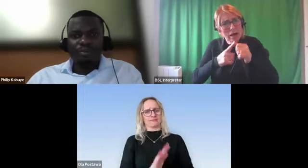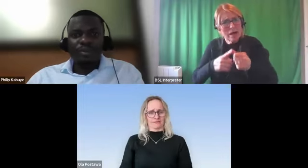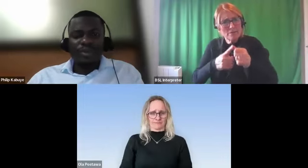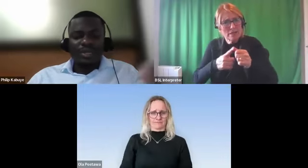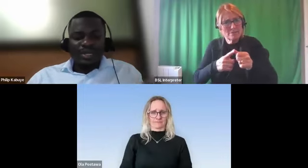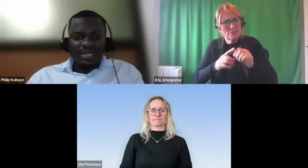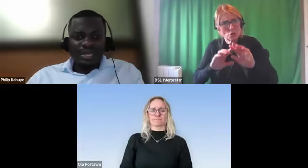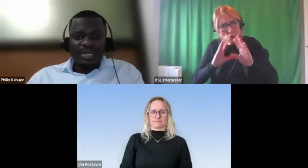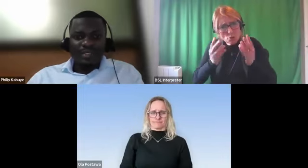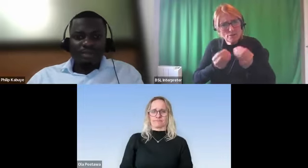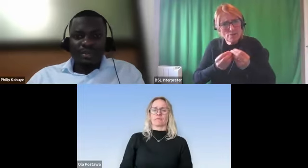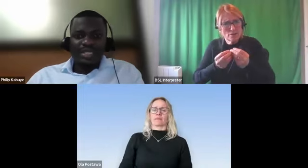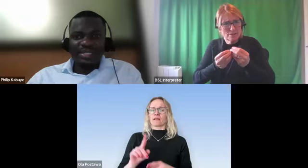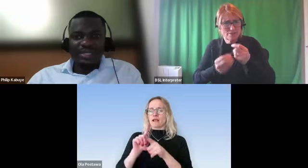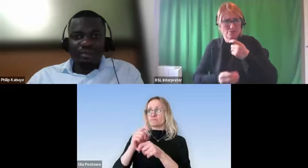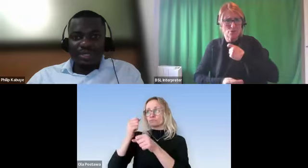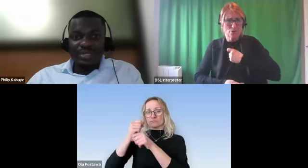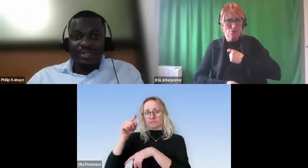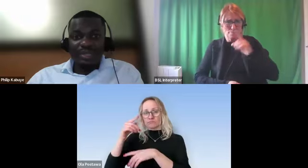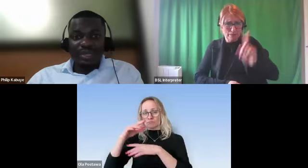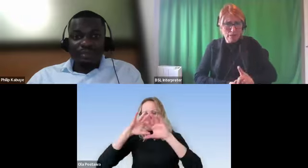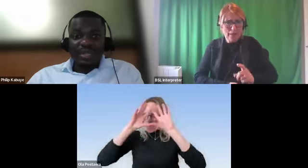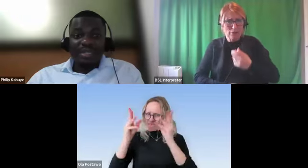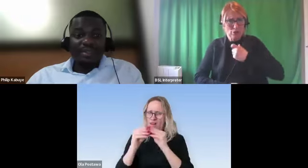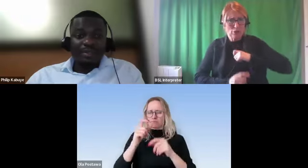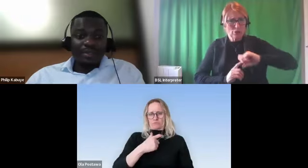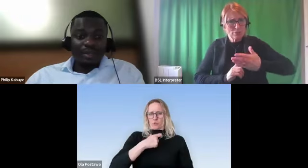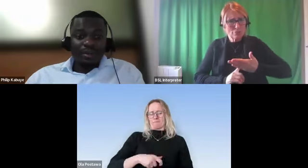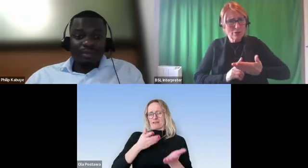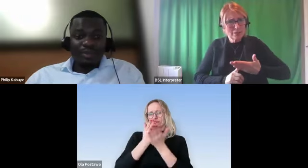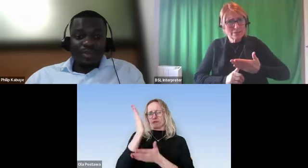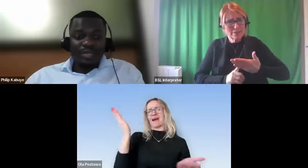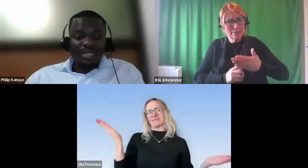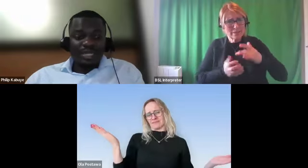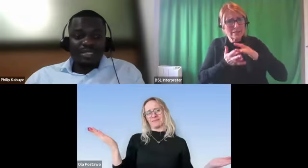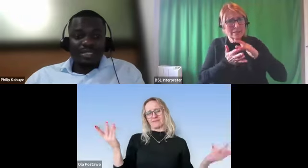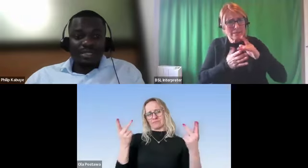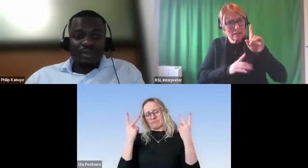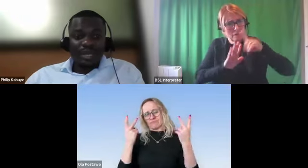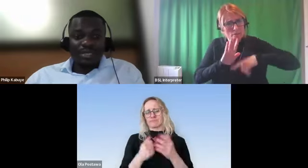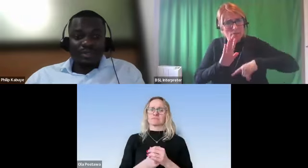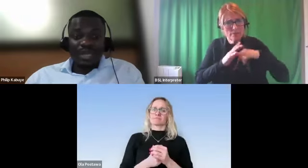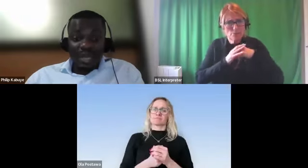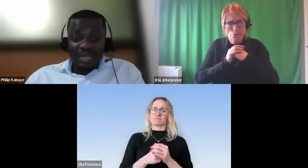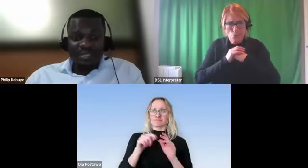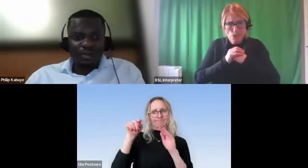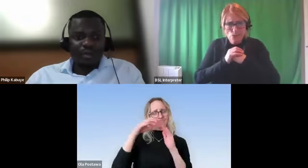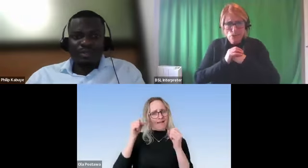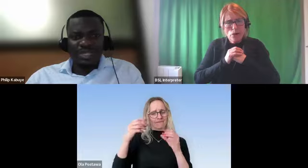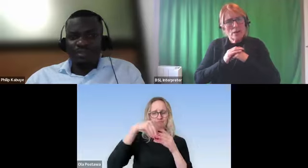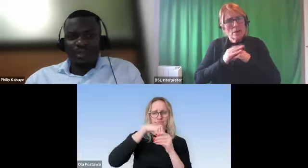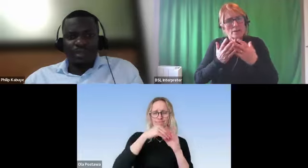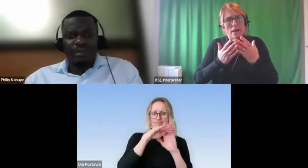universal, people-centered and human rights-centered policies. But then maybe to a certain extent to tell